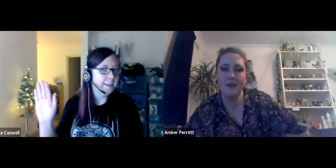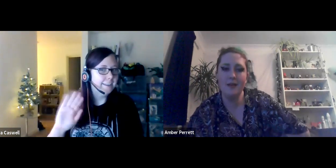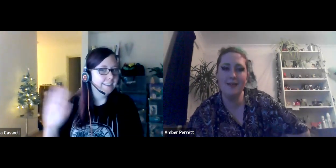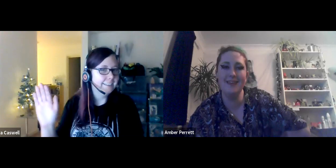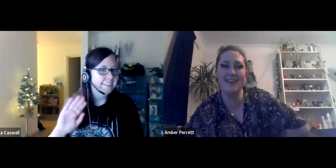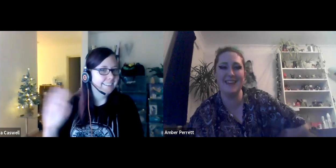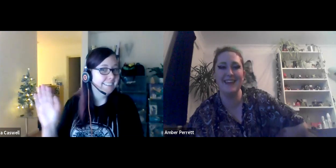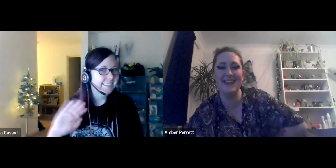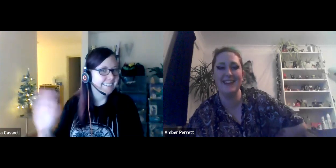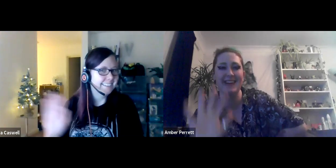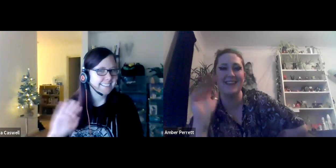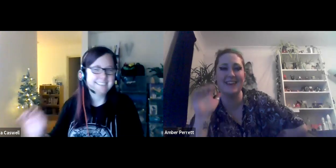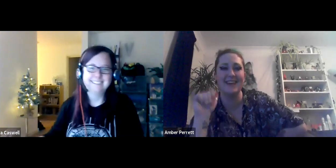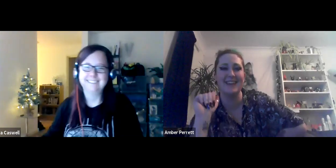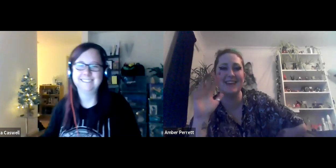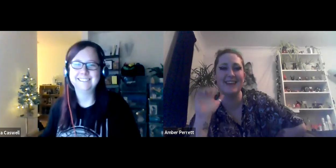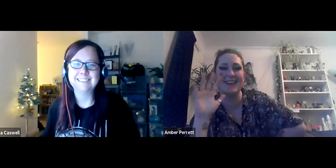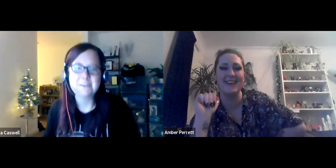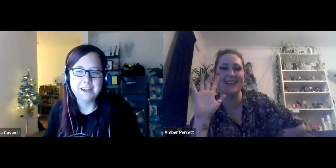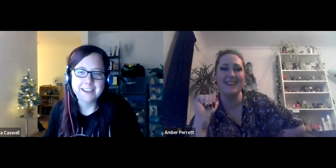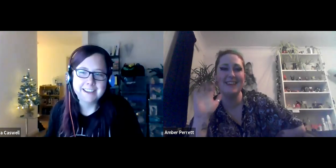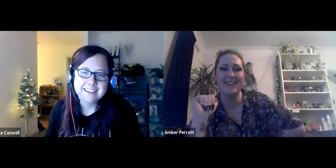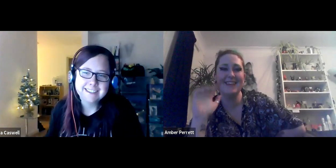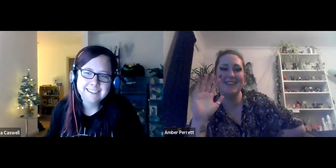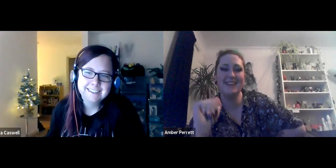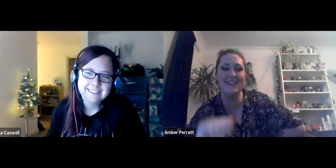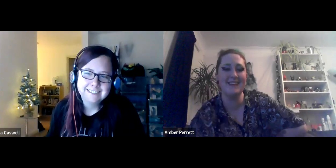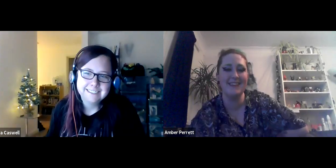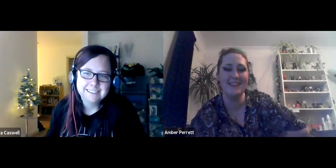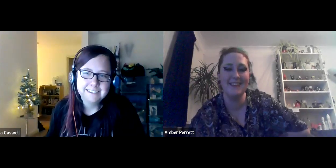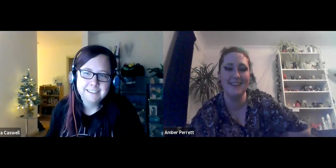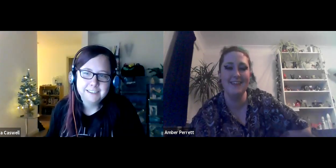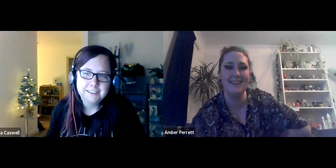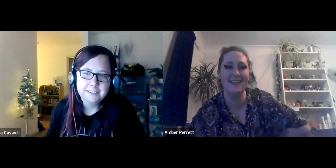bye, guys.